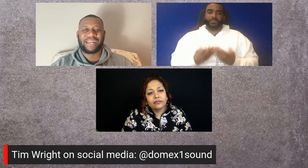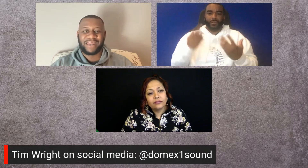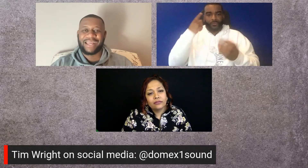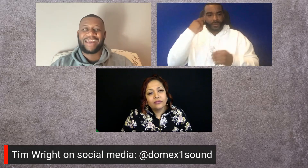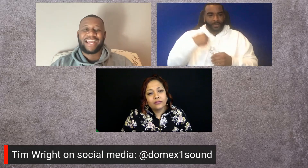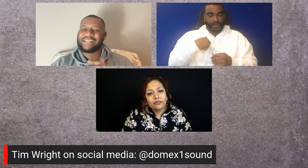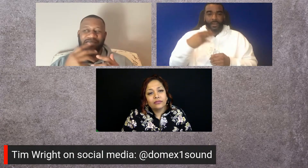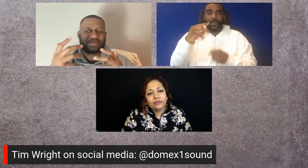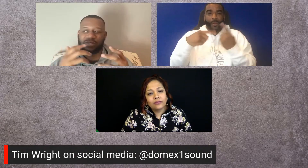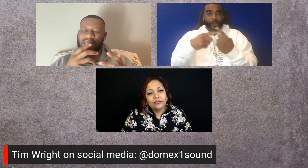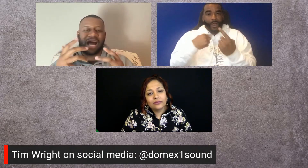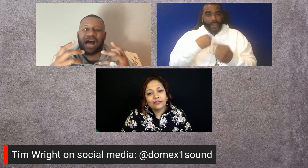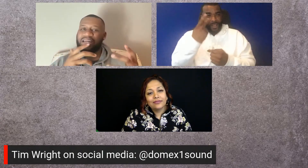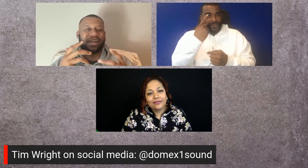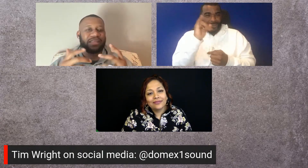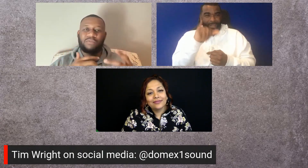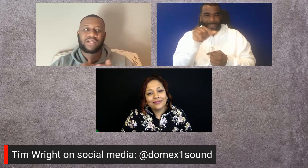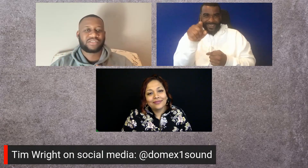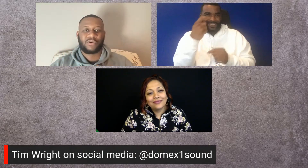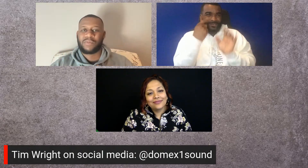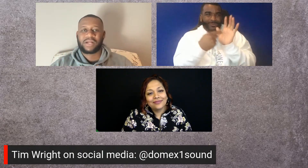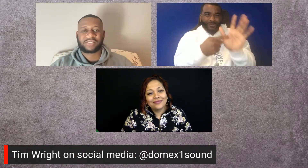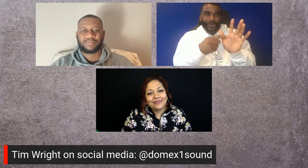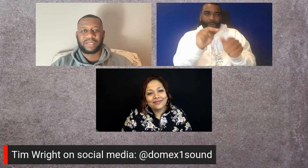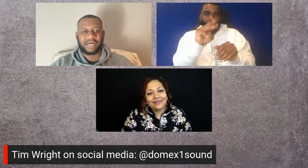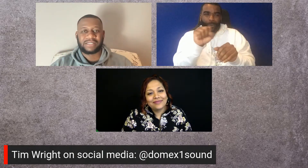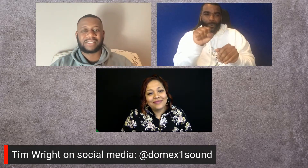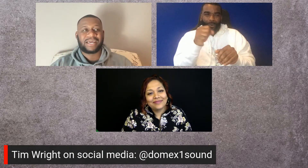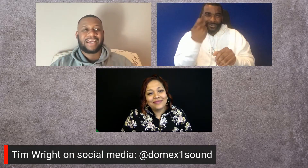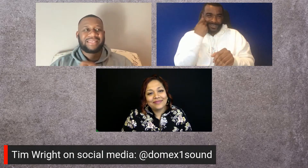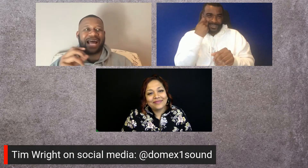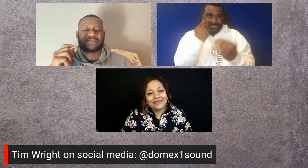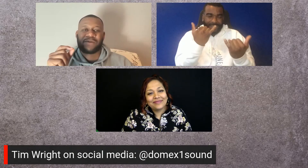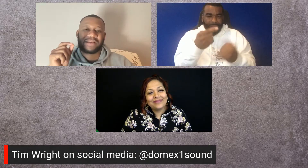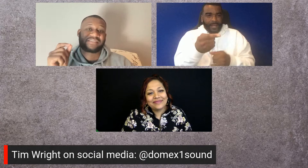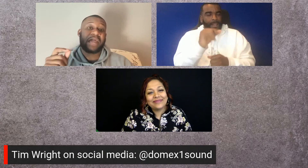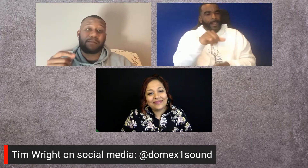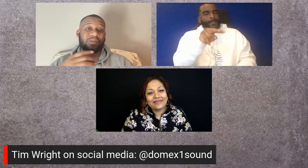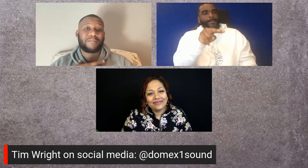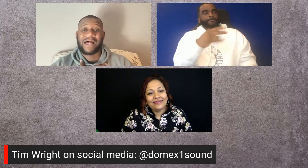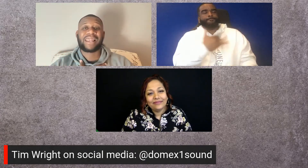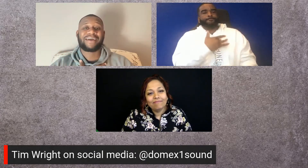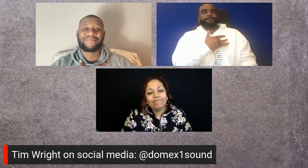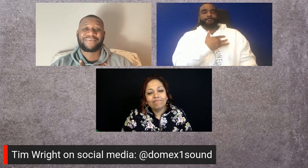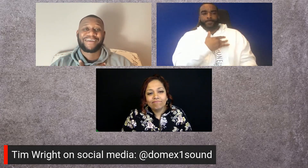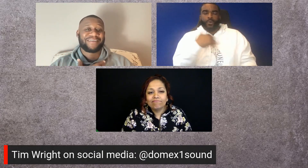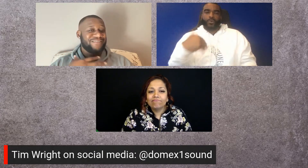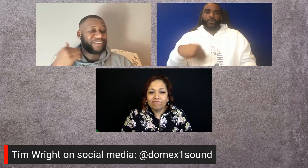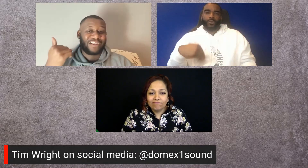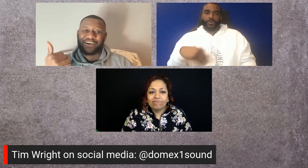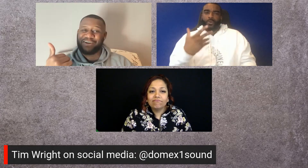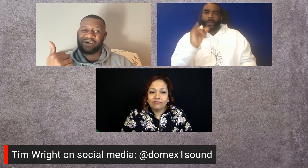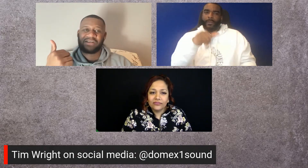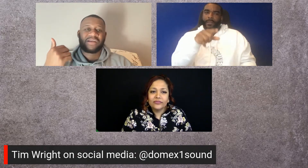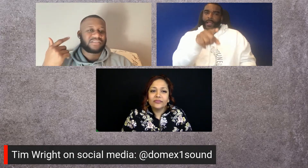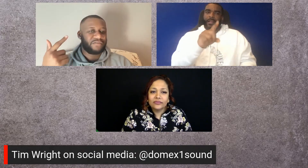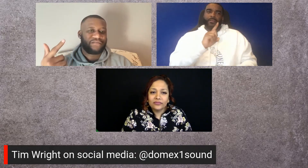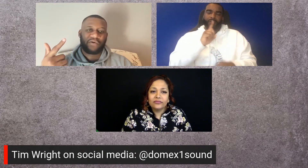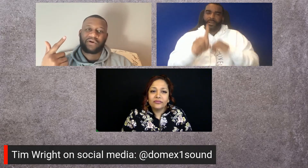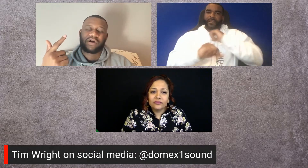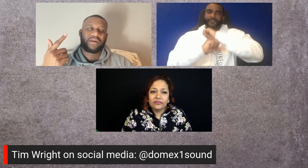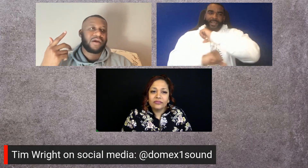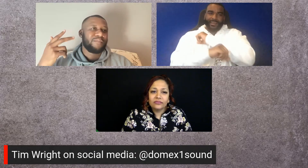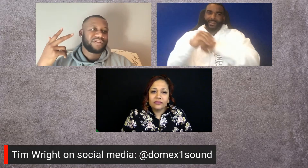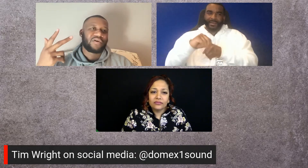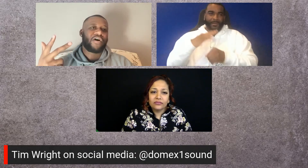in the beginning, it just was, I connected with it so much because that's been a staple in my life, to look good, to